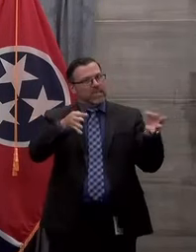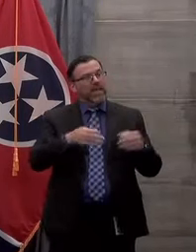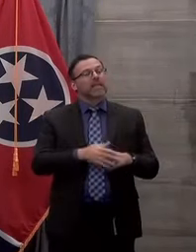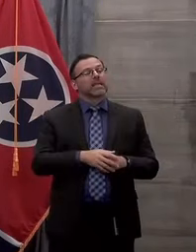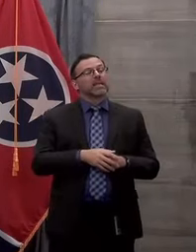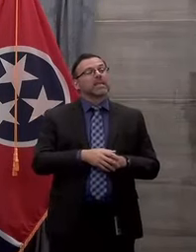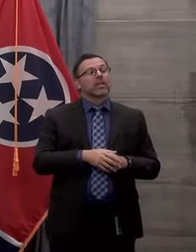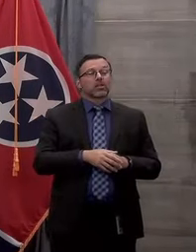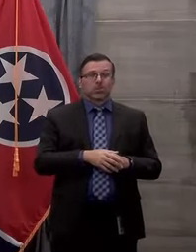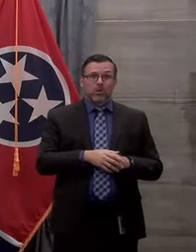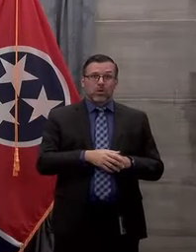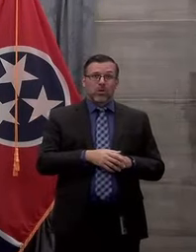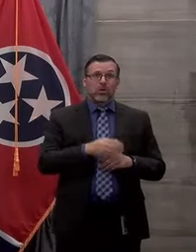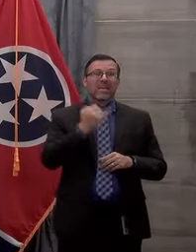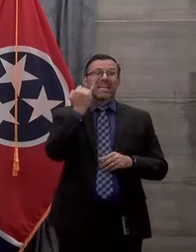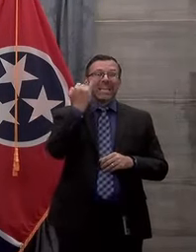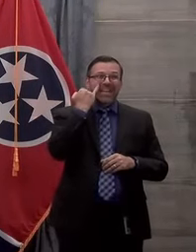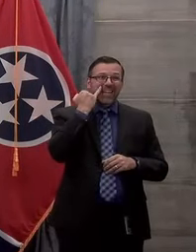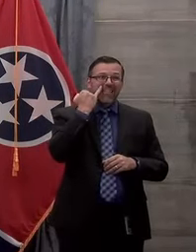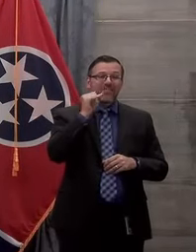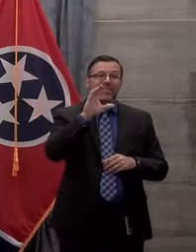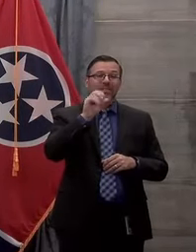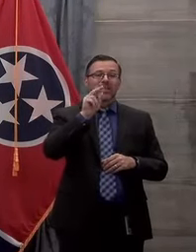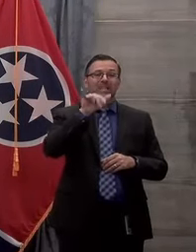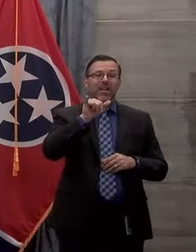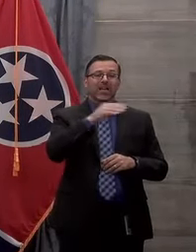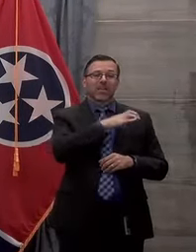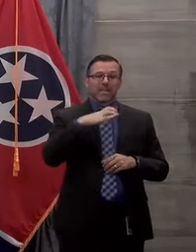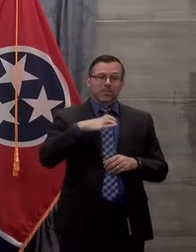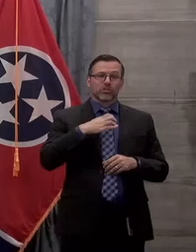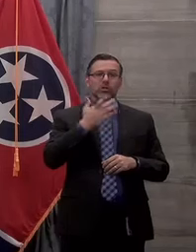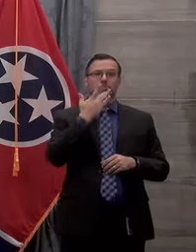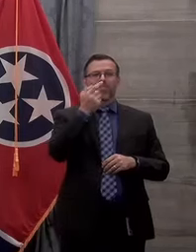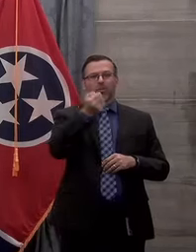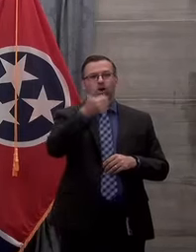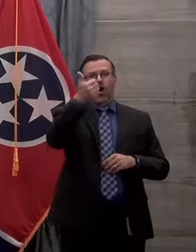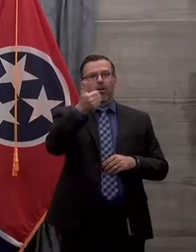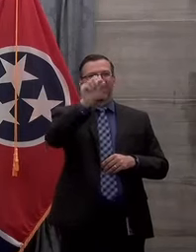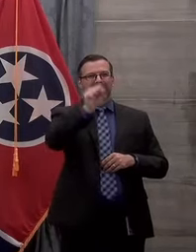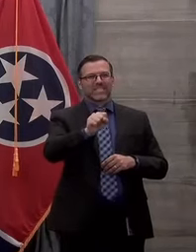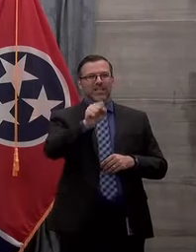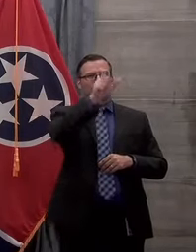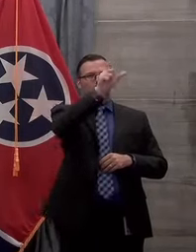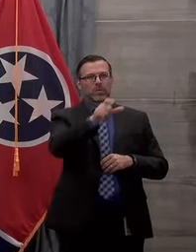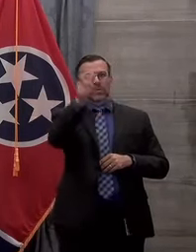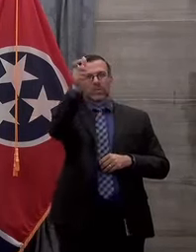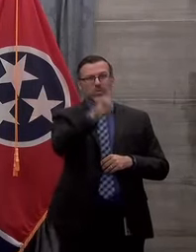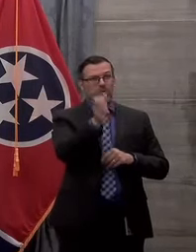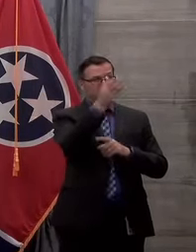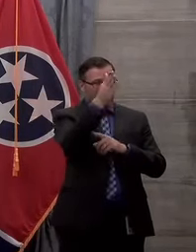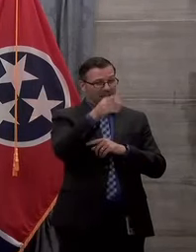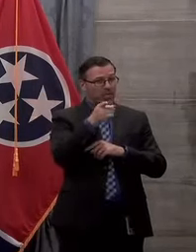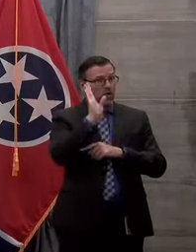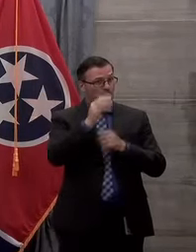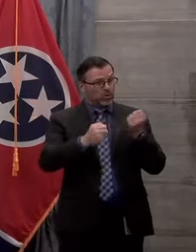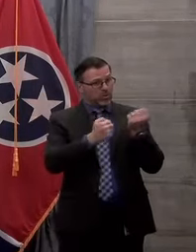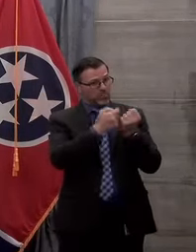So, were the county commission to pursue altering the seal, would you, as a city member on that commission,